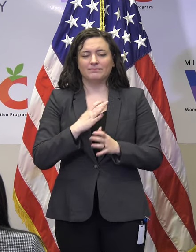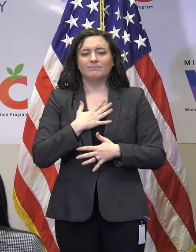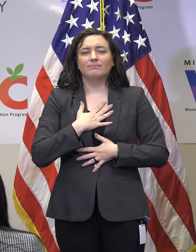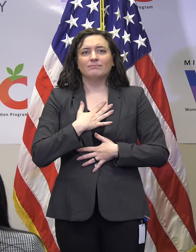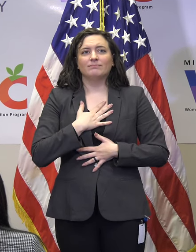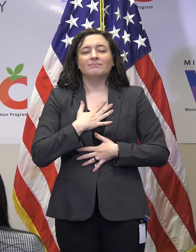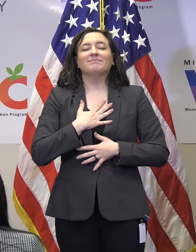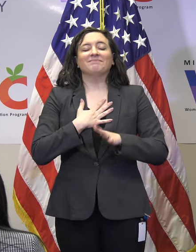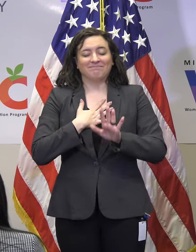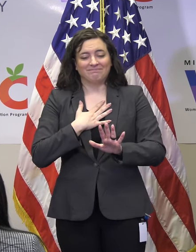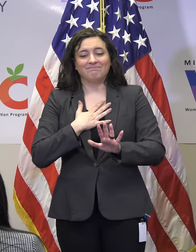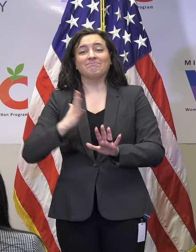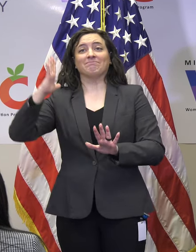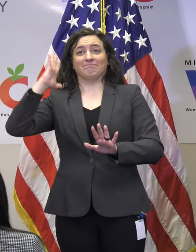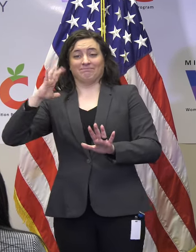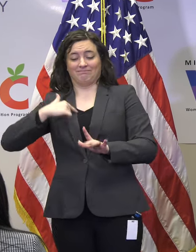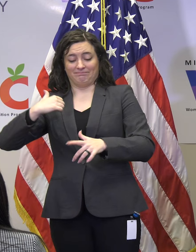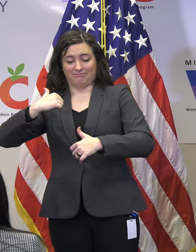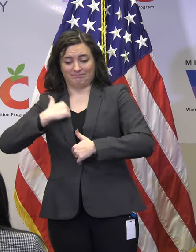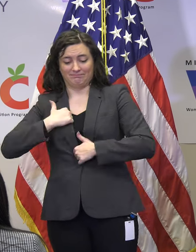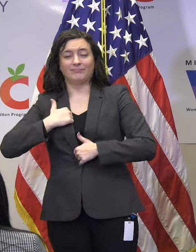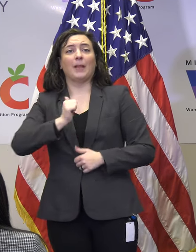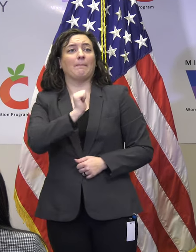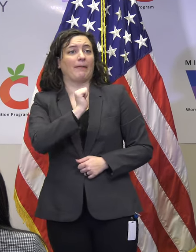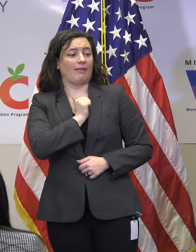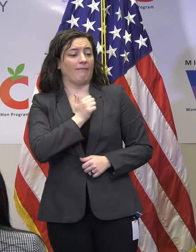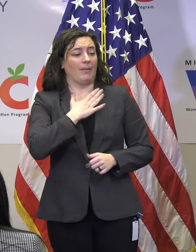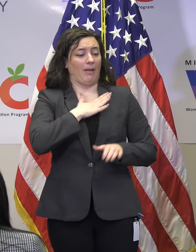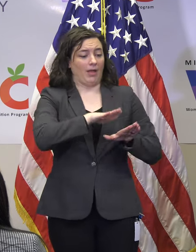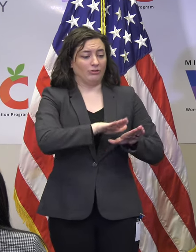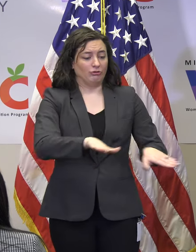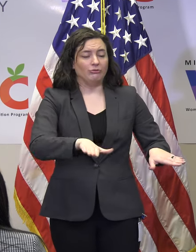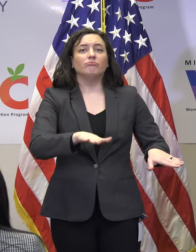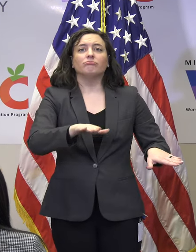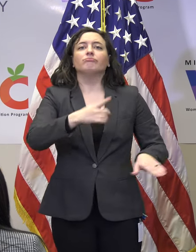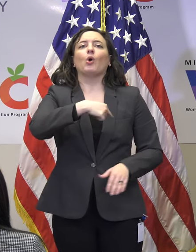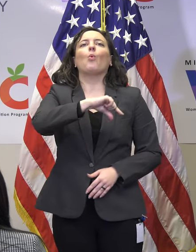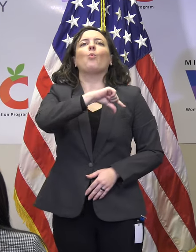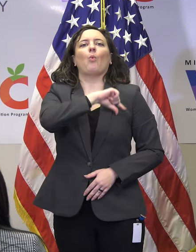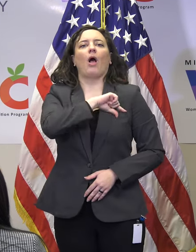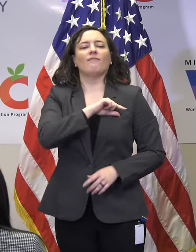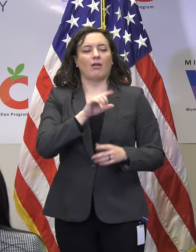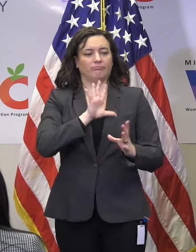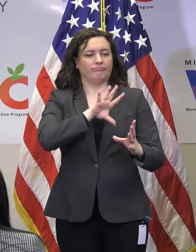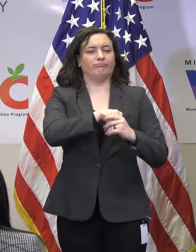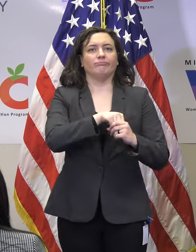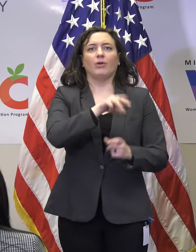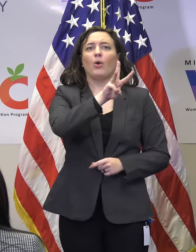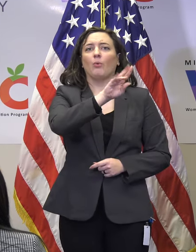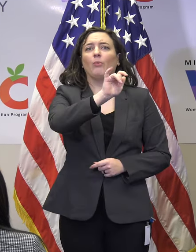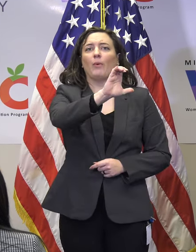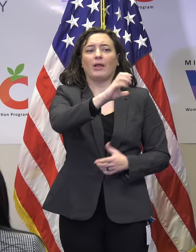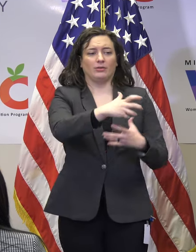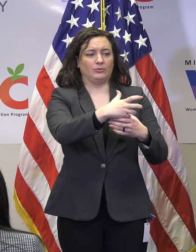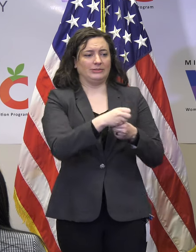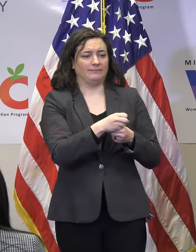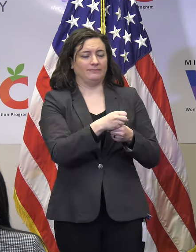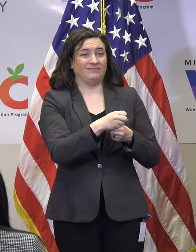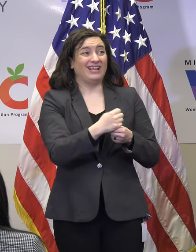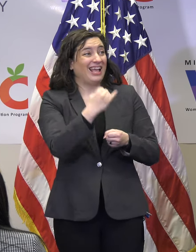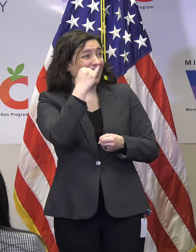we qualified for WIC services as a military member. And if it wasn't for WIC, my children would have